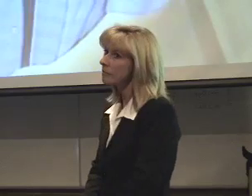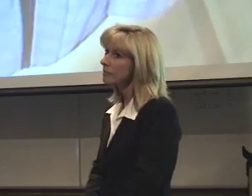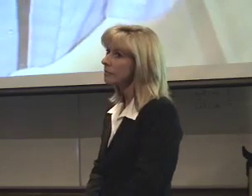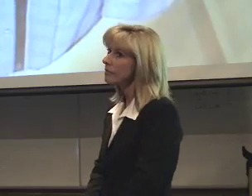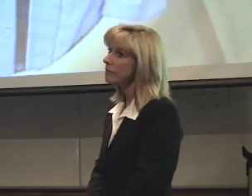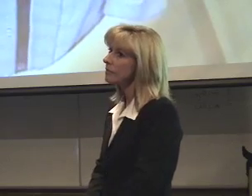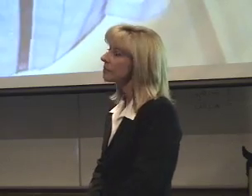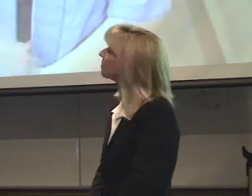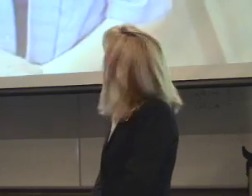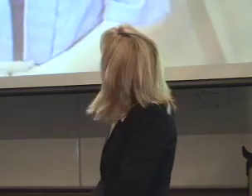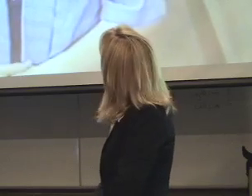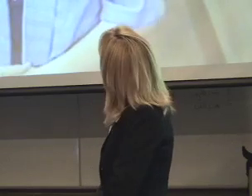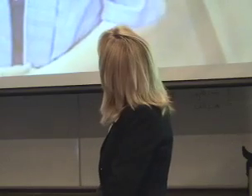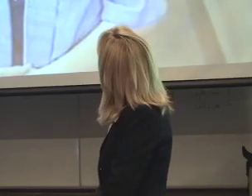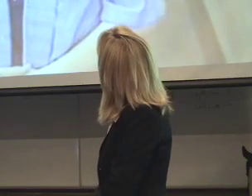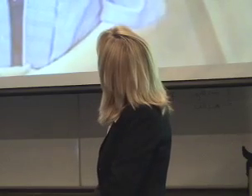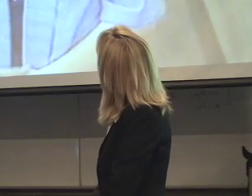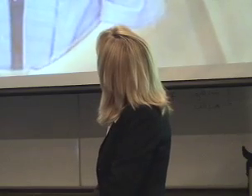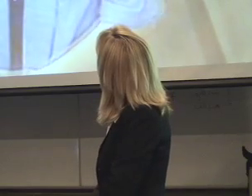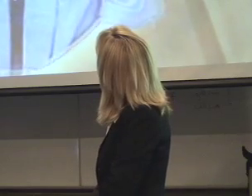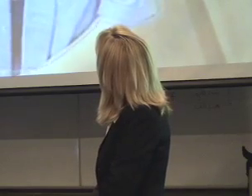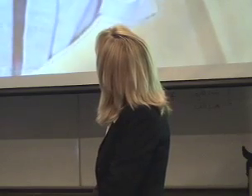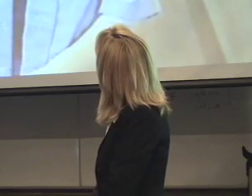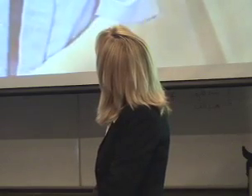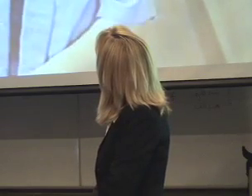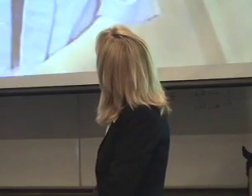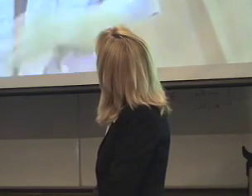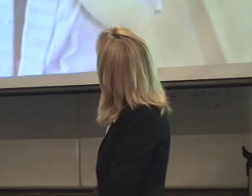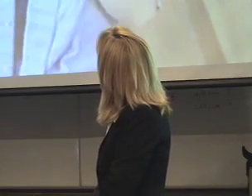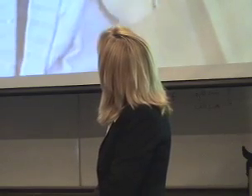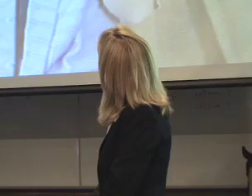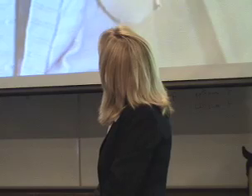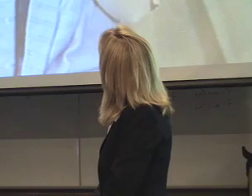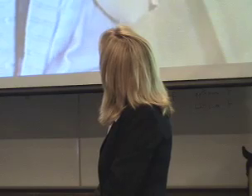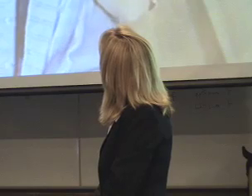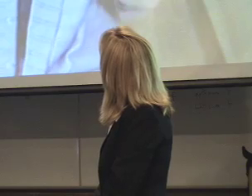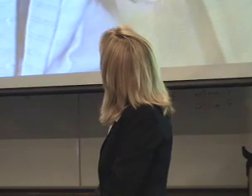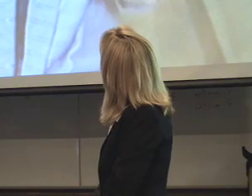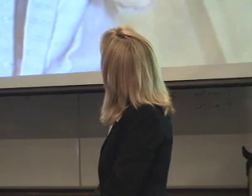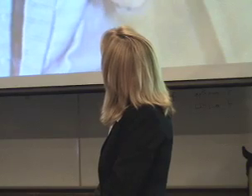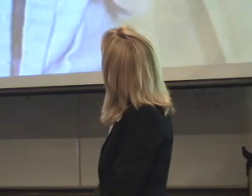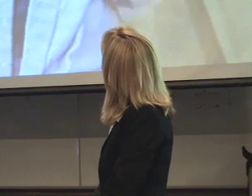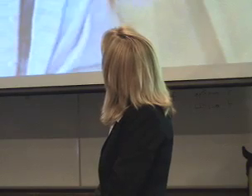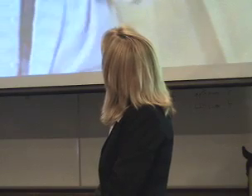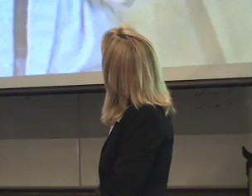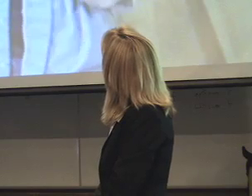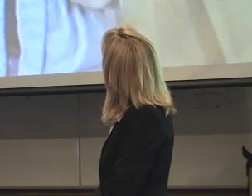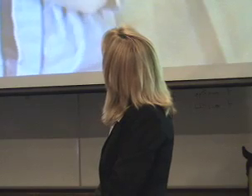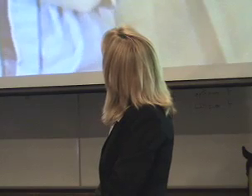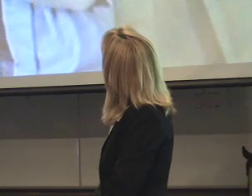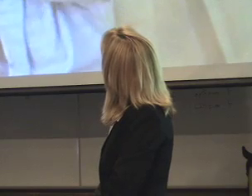I went to another school and then I decided to come back here to Scranton, Pennsylvania. I'm learning how to read